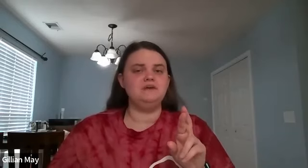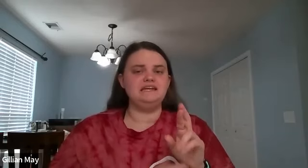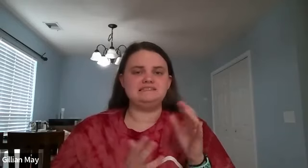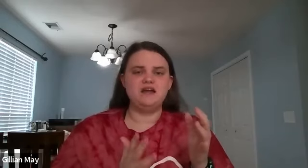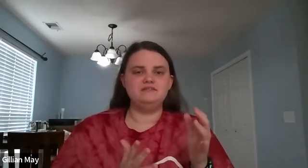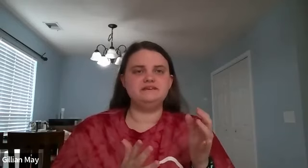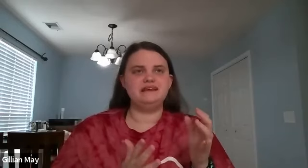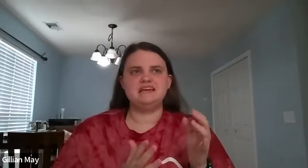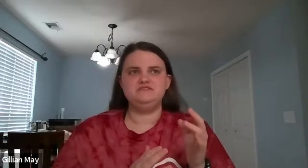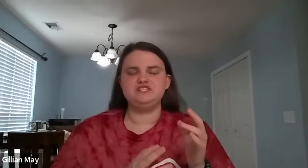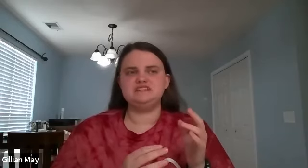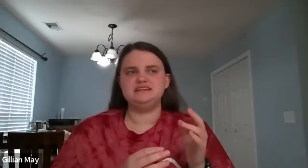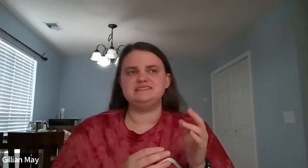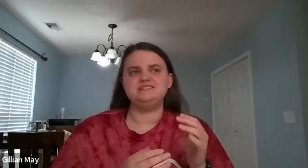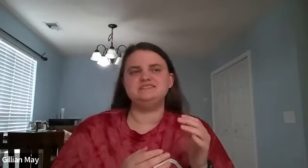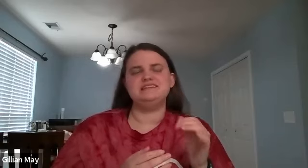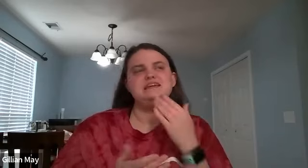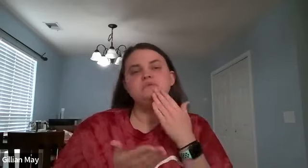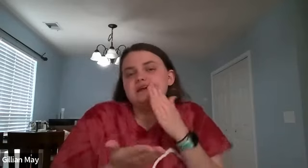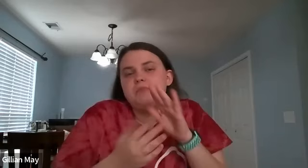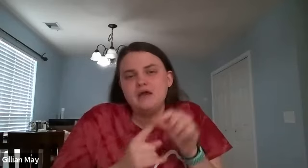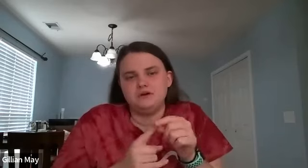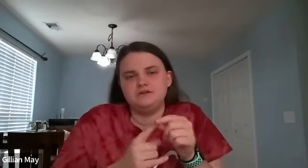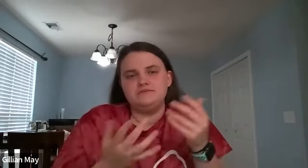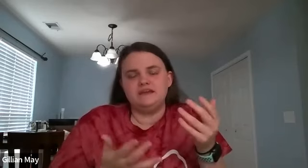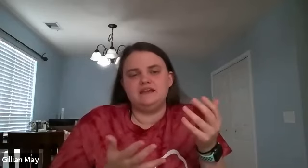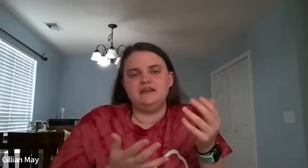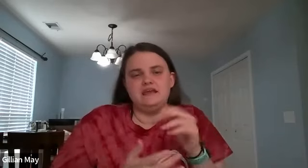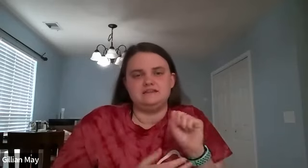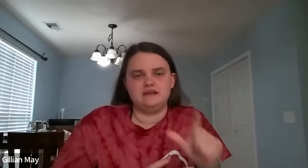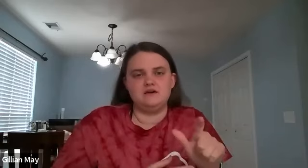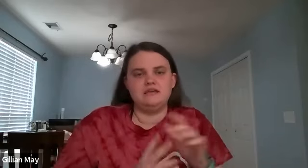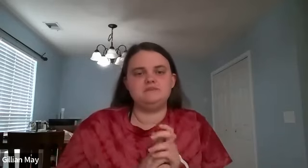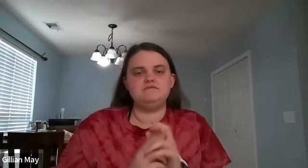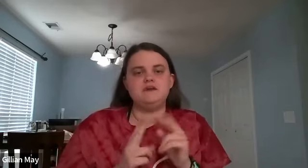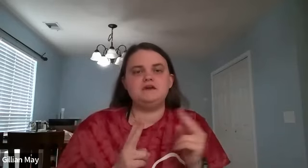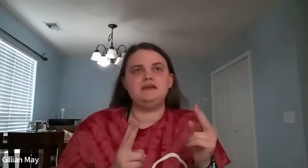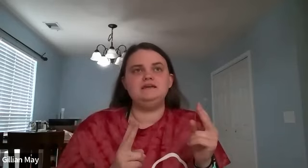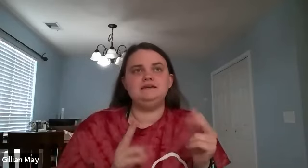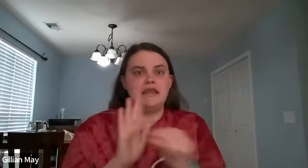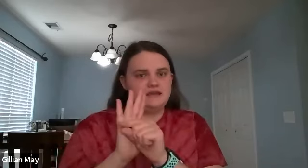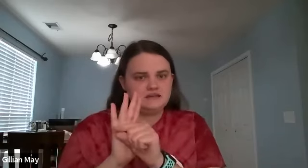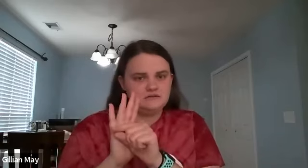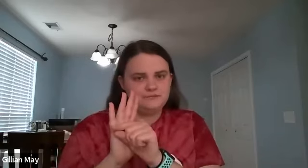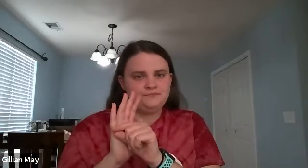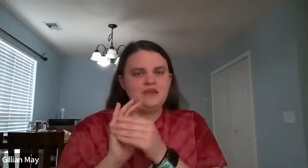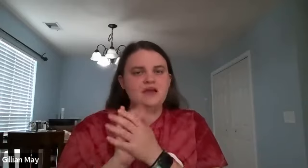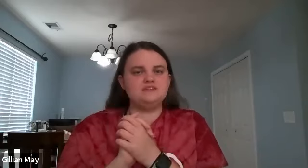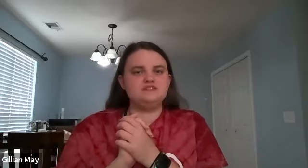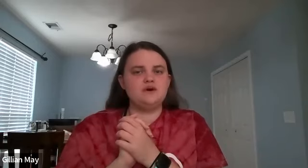It's kind of just like it's like almost like a bad word in ASL. It can be very negative. And